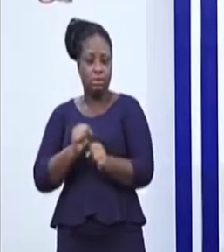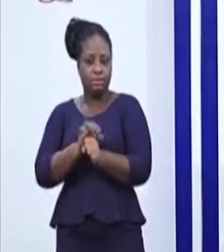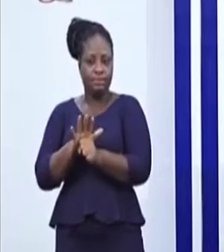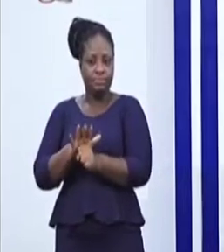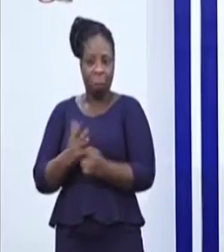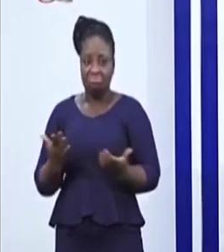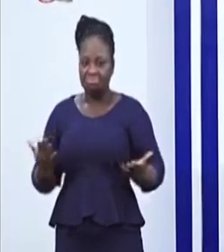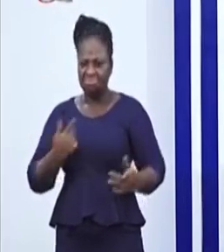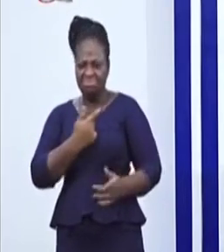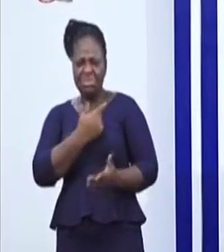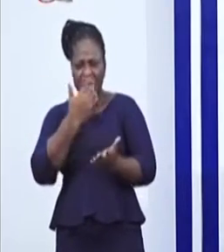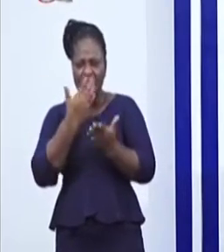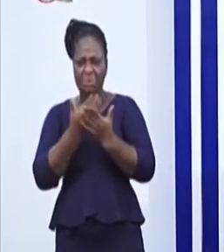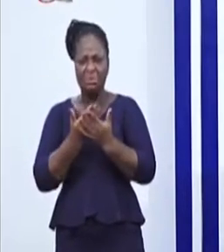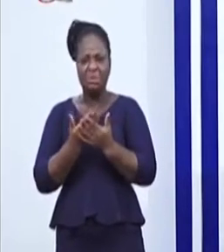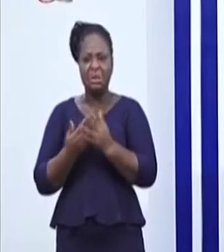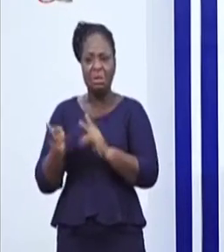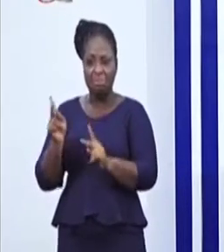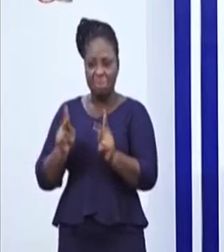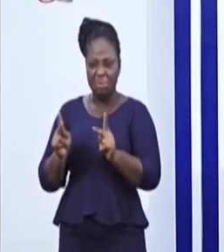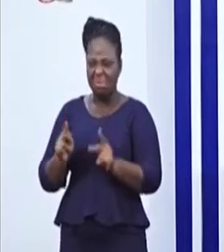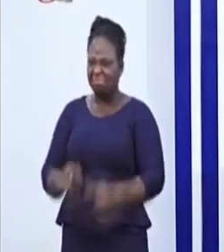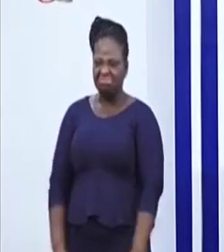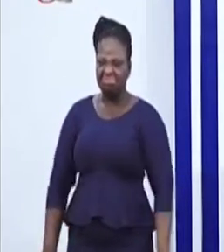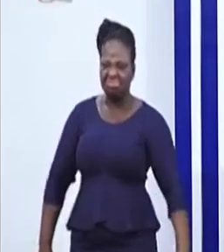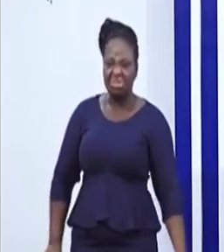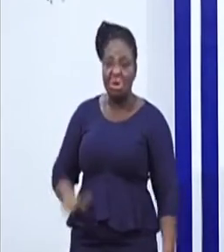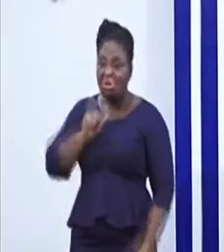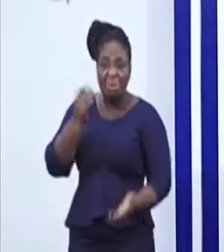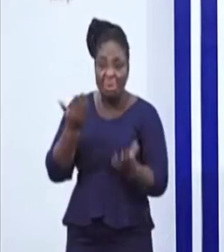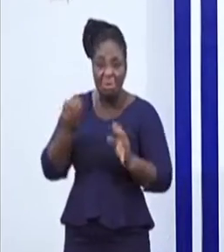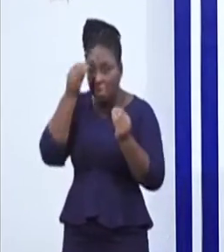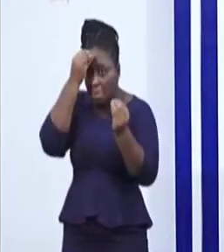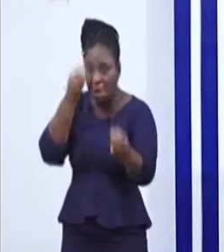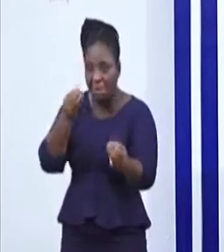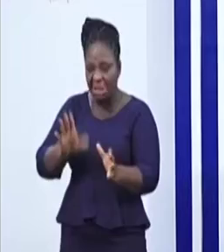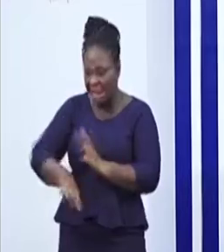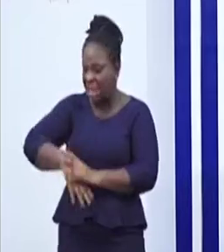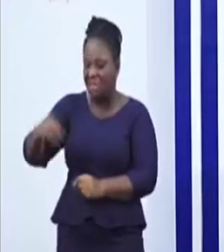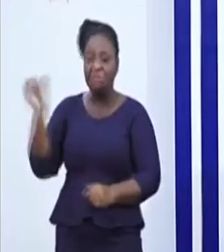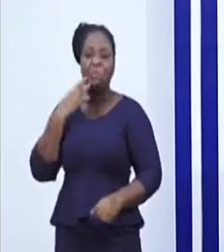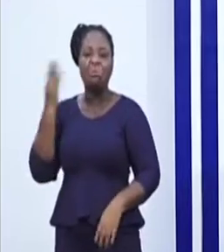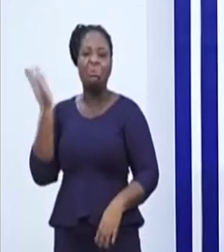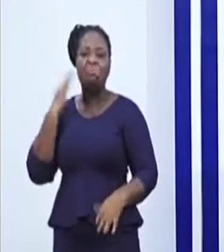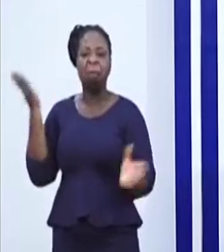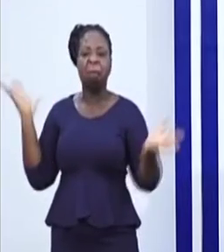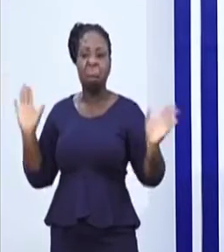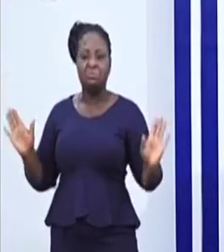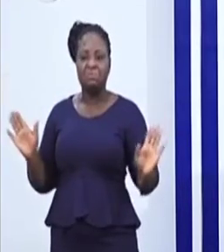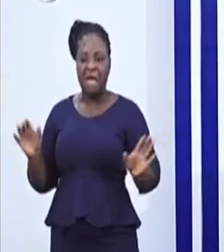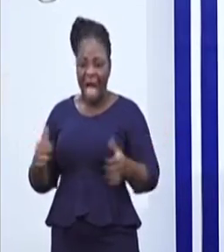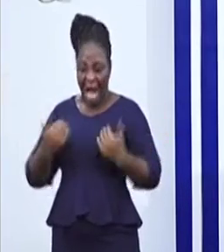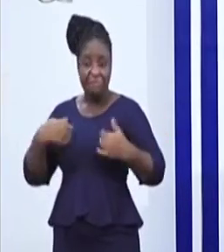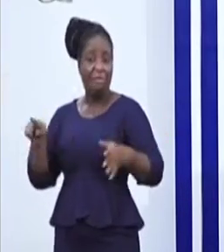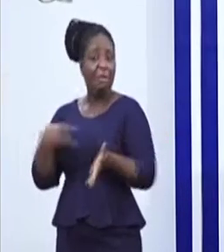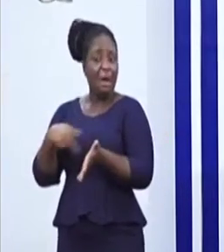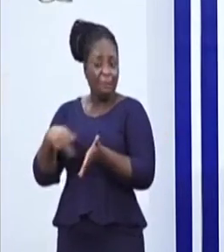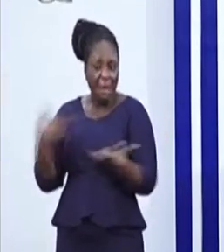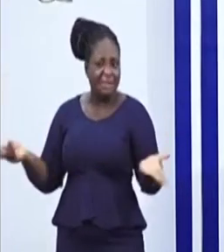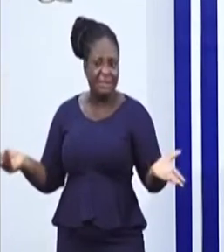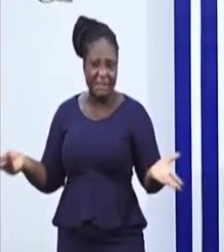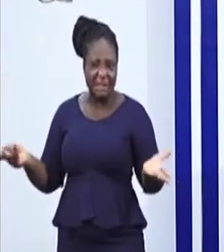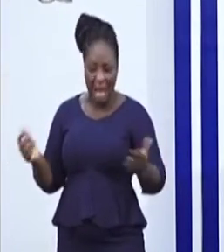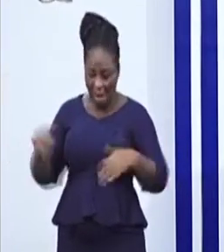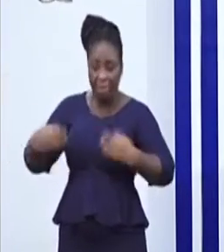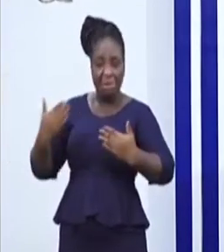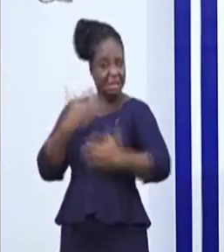a good number of people who are recalcitrant. People are leaving their homes. People are still having parties. People are